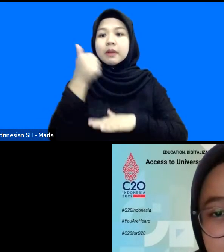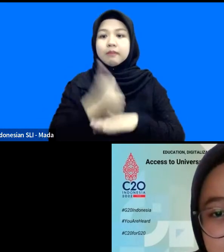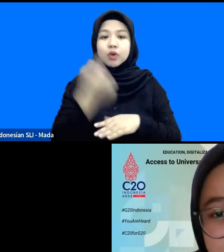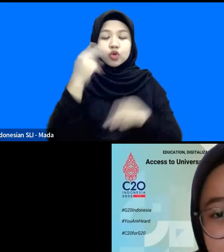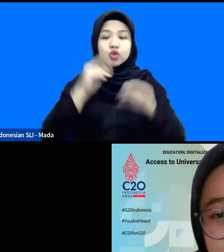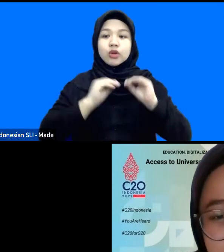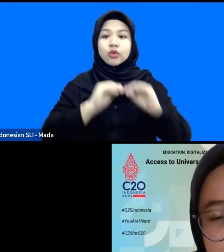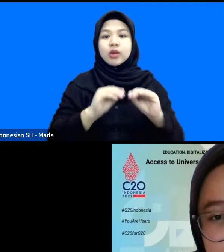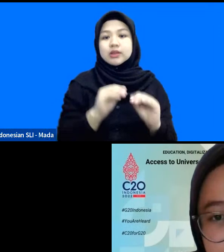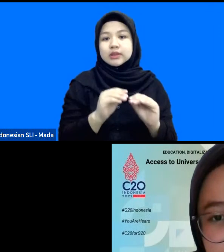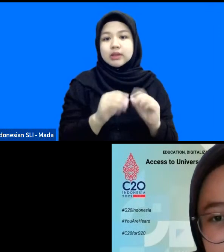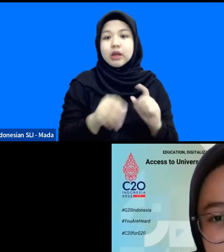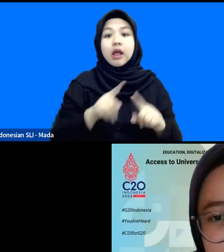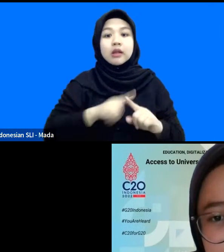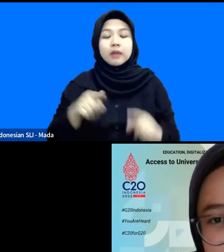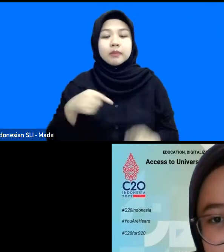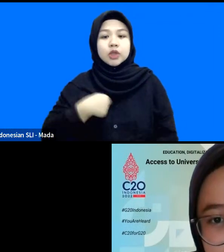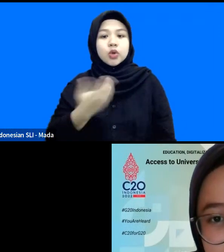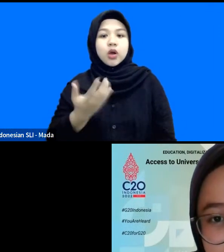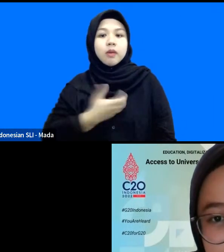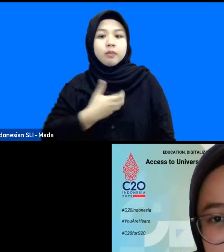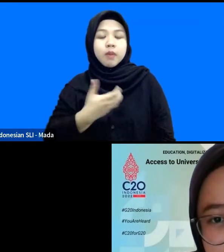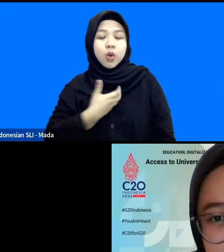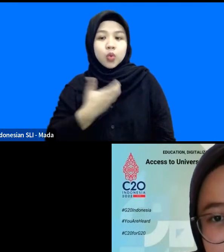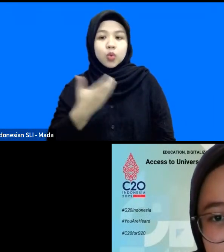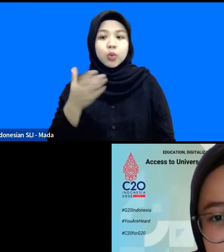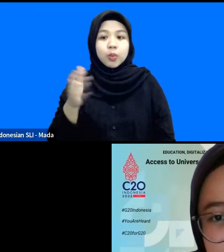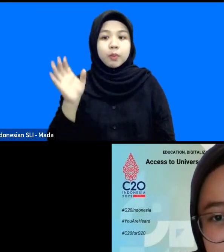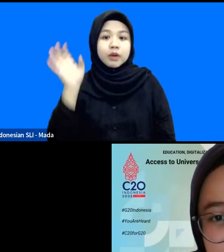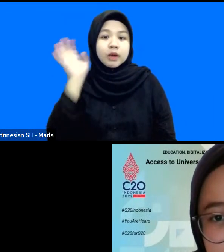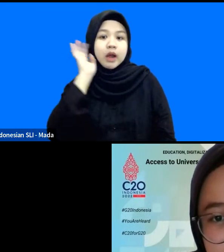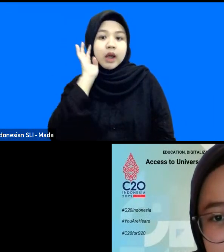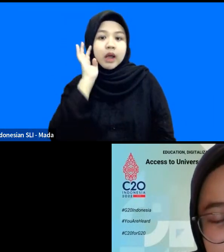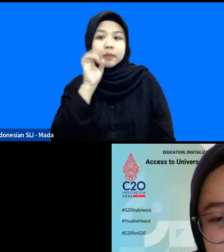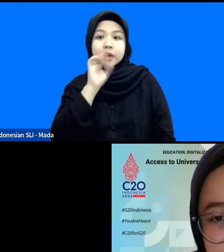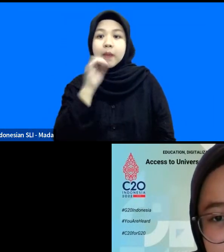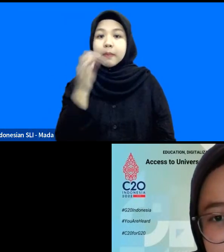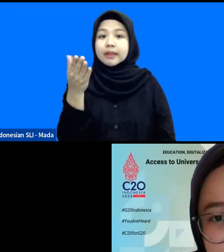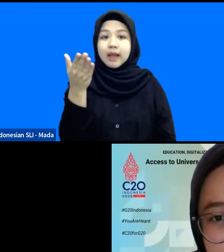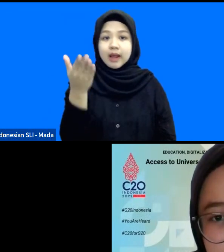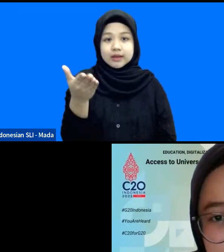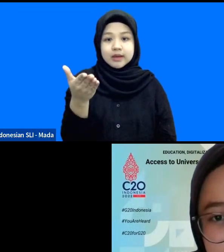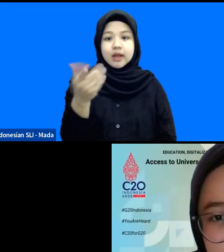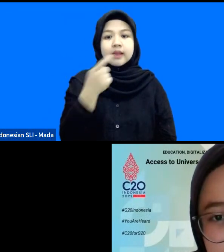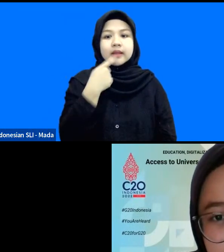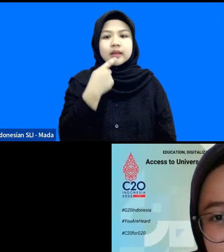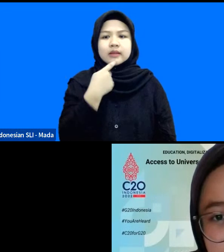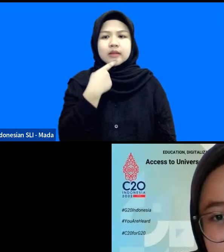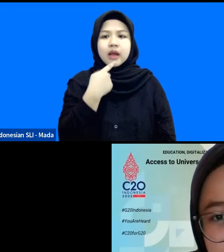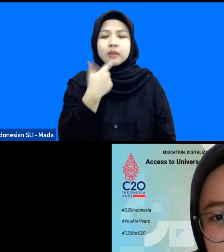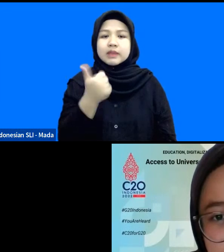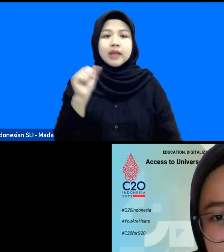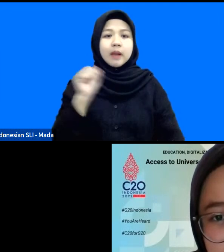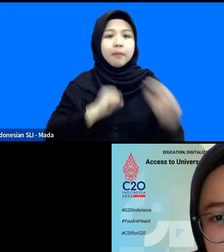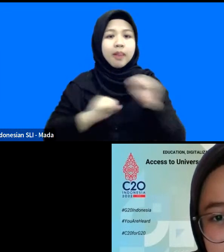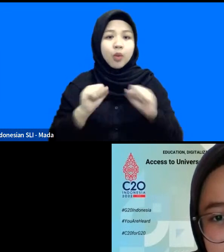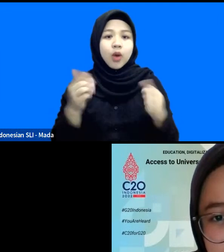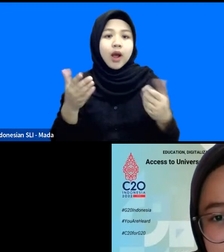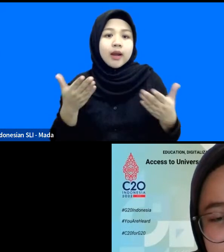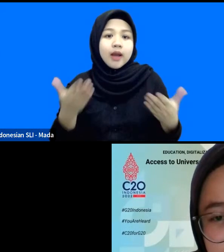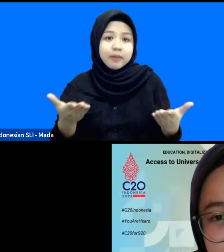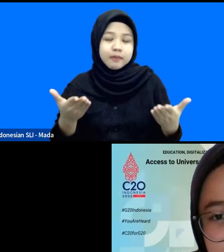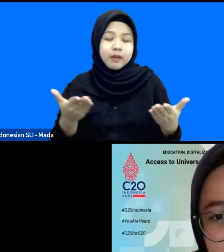what do you think the schools or the teachers or the parents can do to, you know, promoting gender